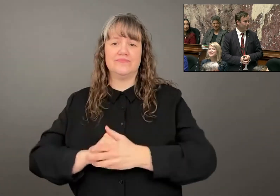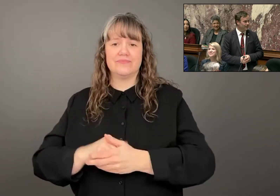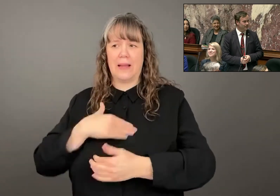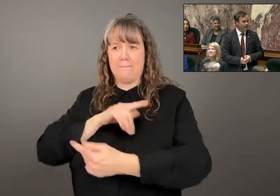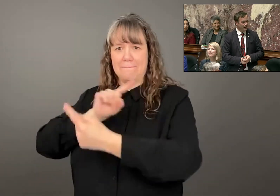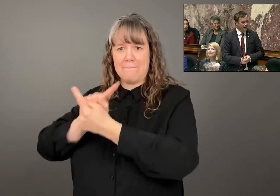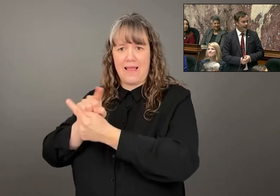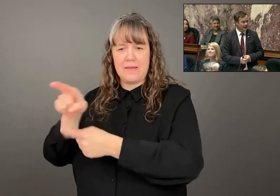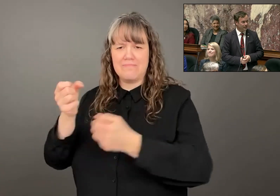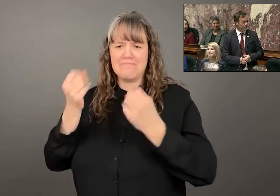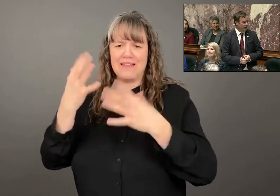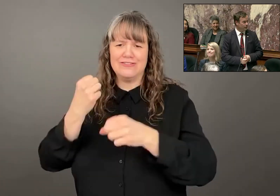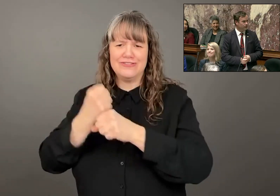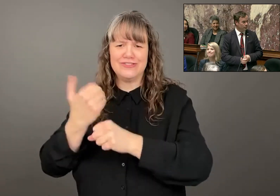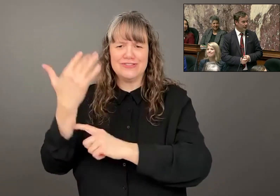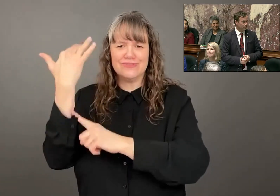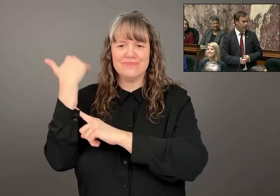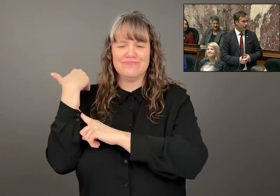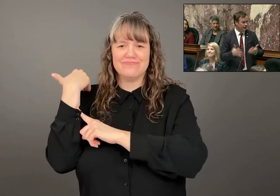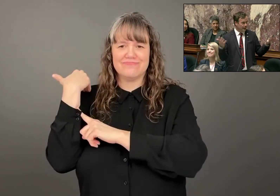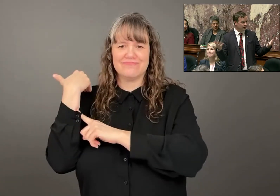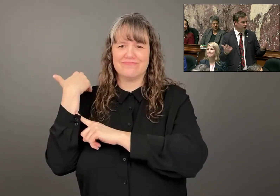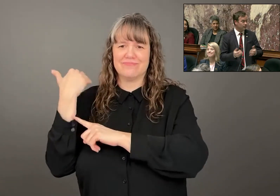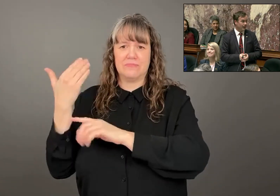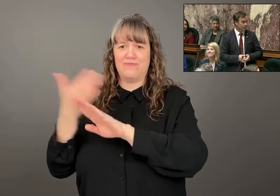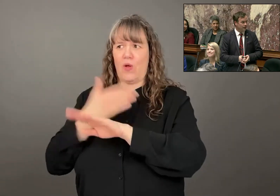to this place. And he's taught us so much